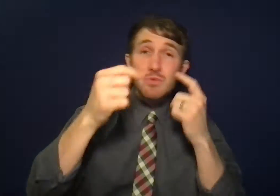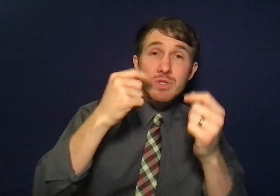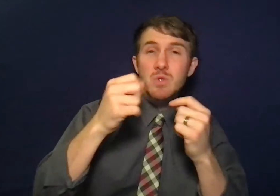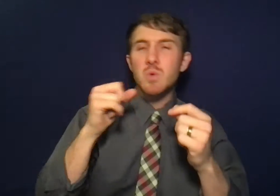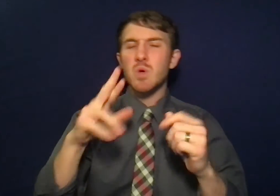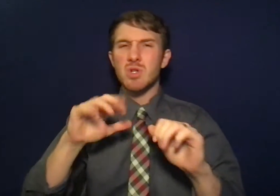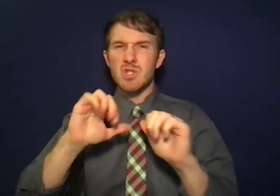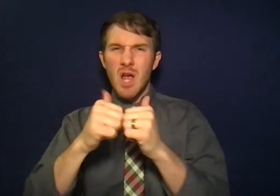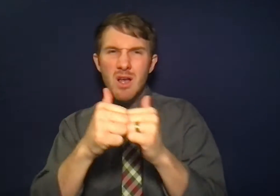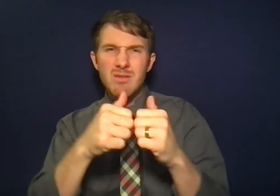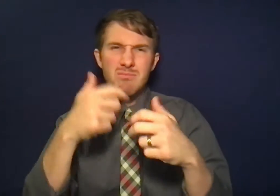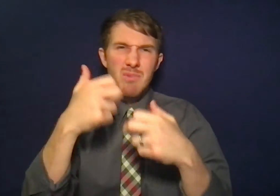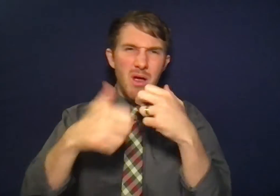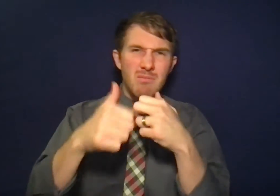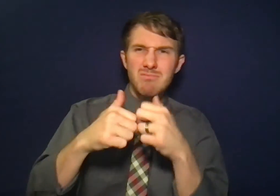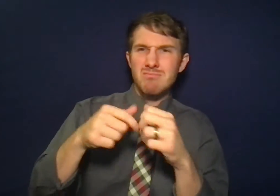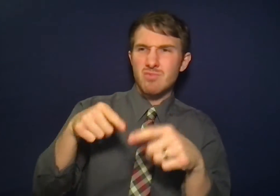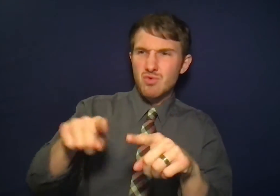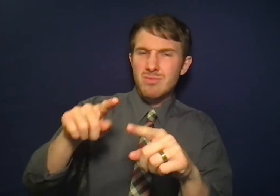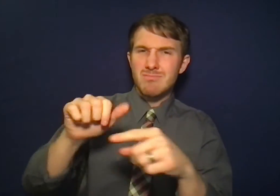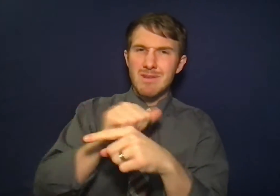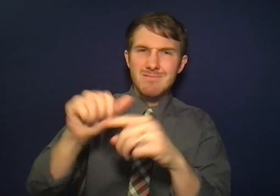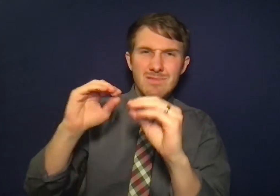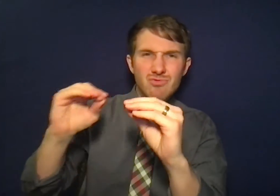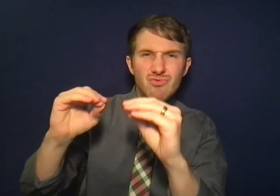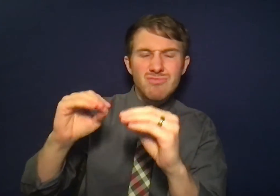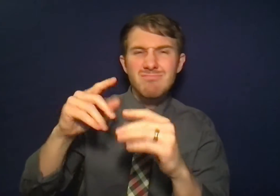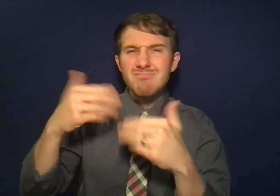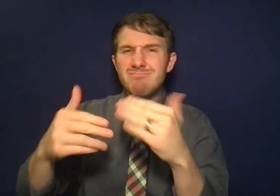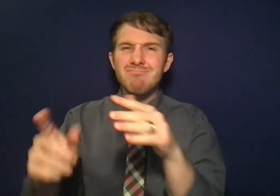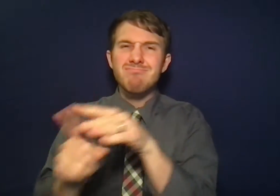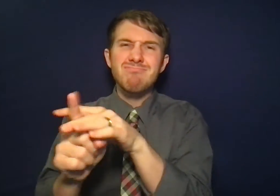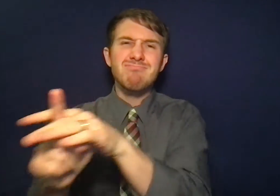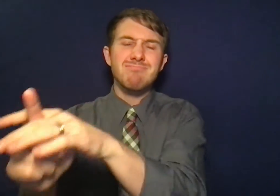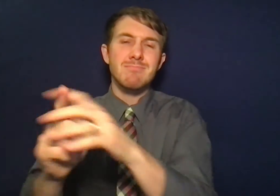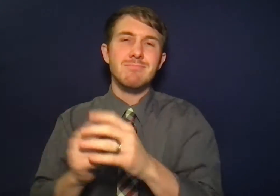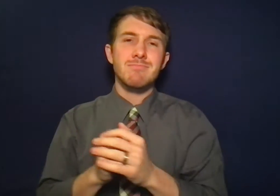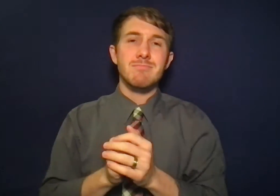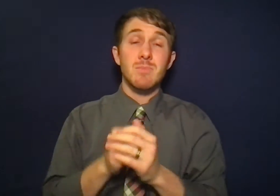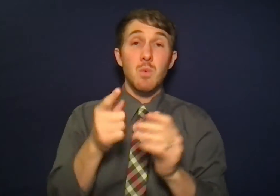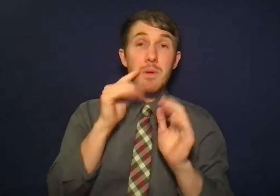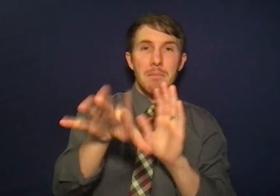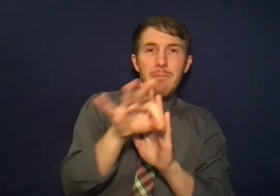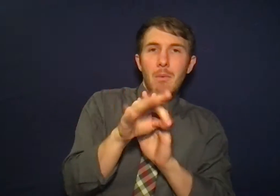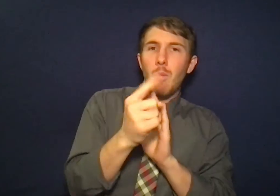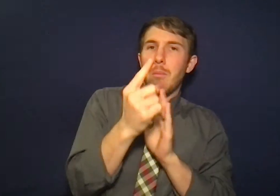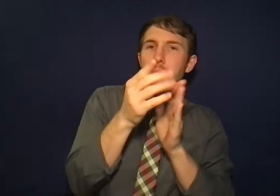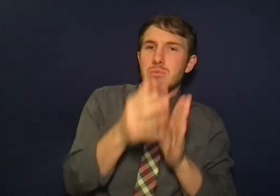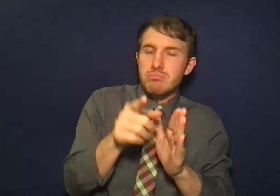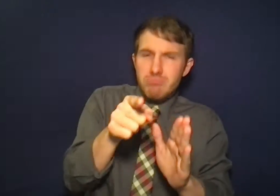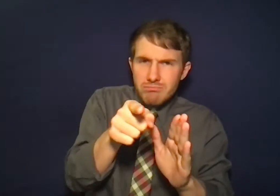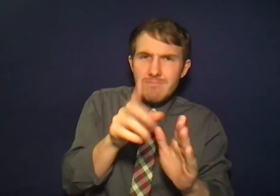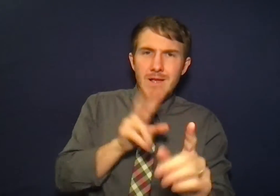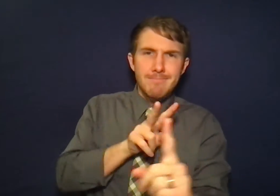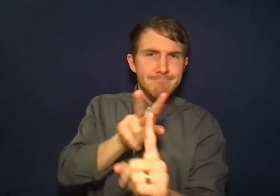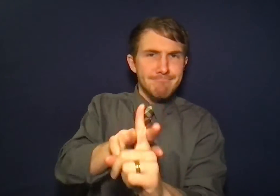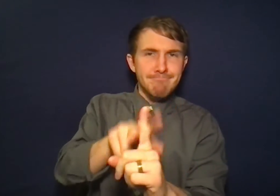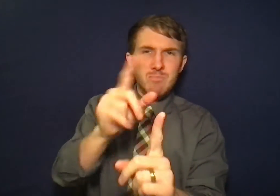of practice, challenges that we might face. Of that, you'll select one person to go in depth about their topic or problem